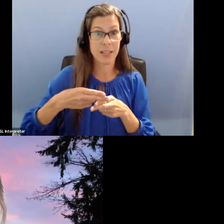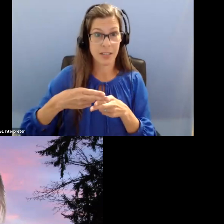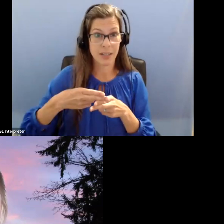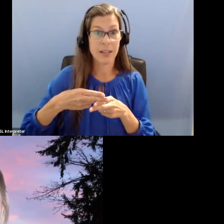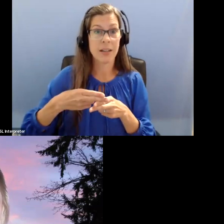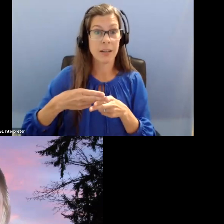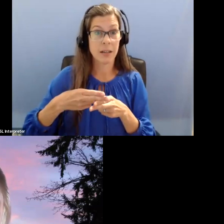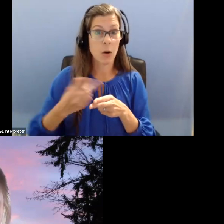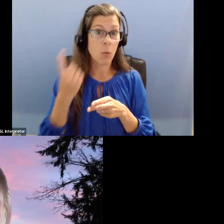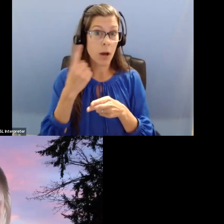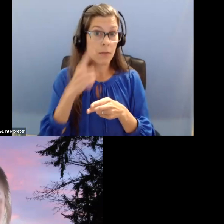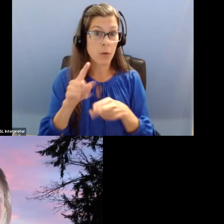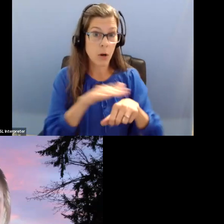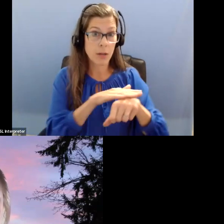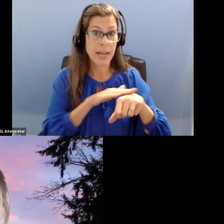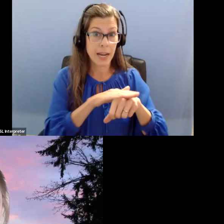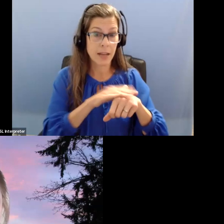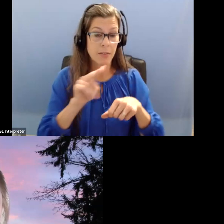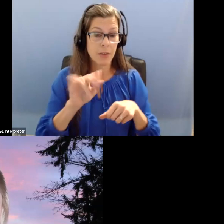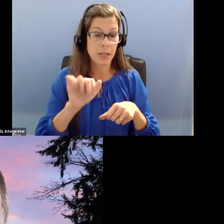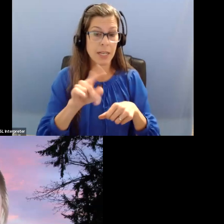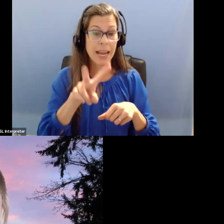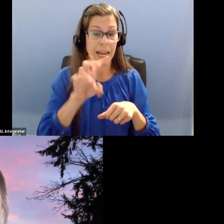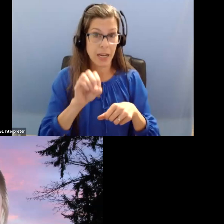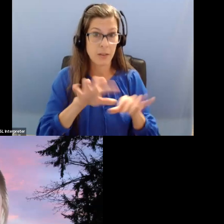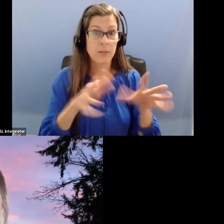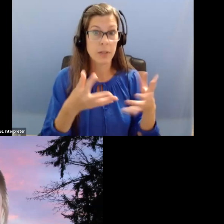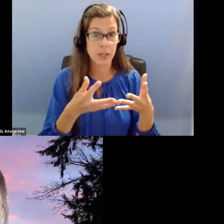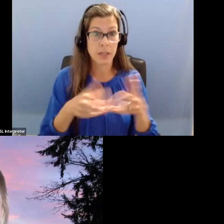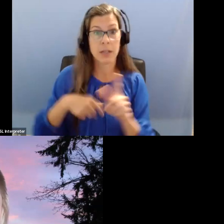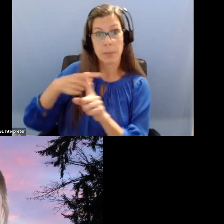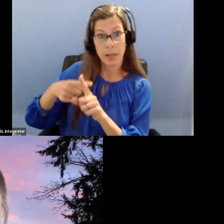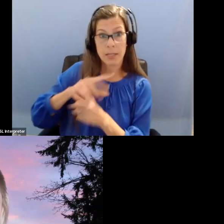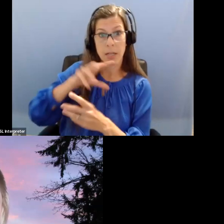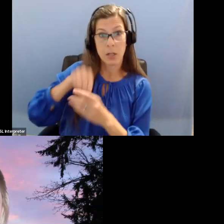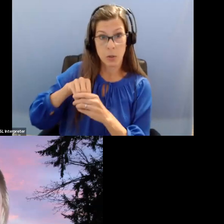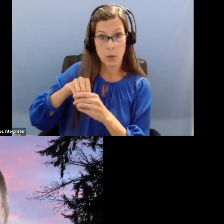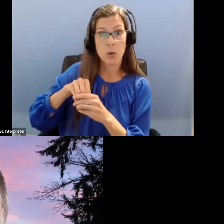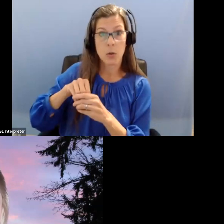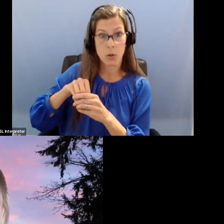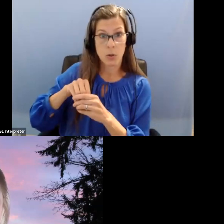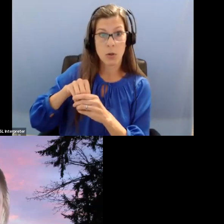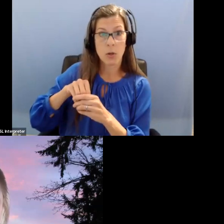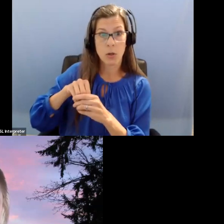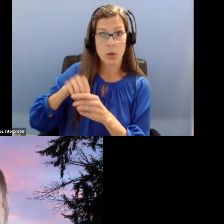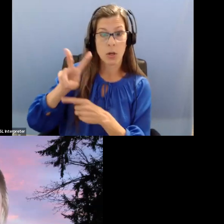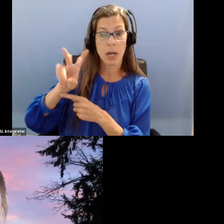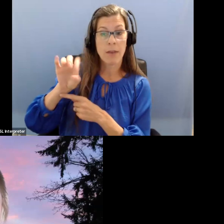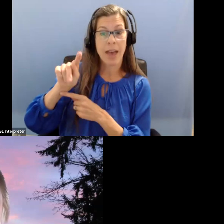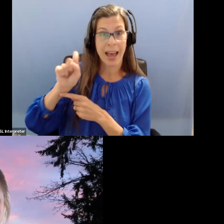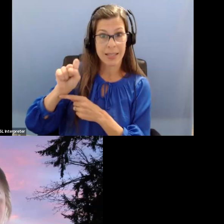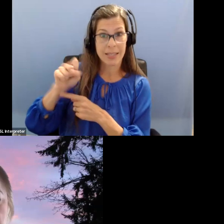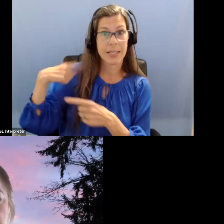the line for our Native Americans, but also including the specialized line for vets, for Spanish speakers,